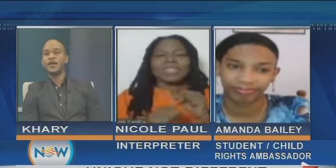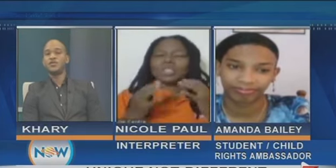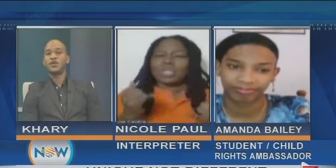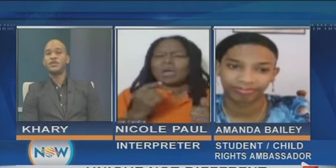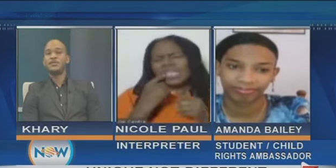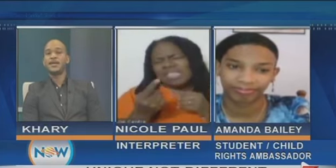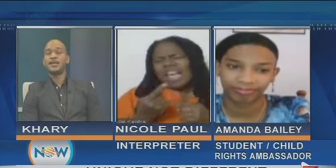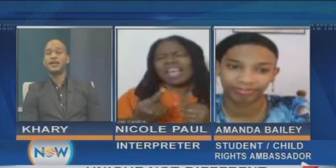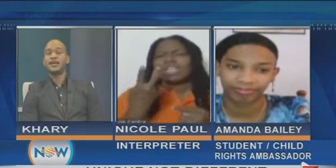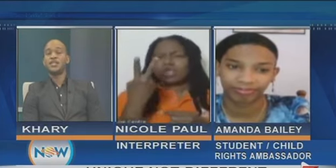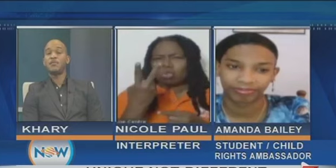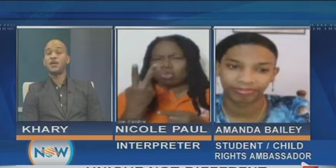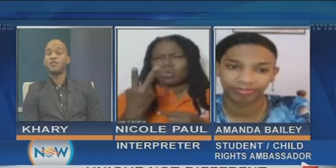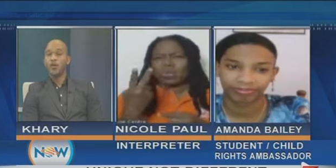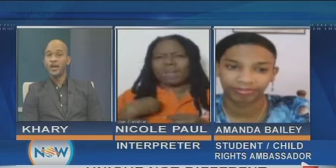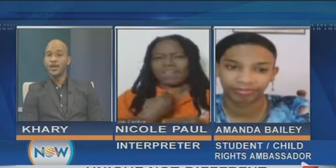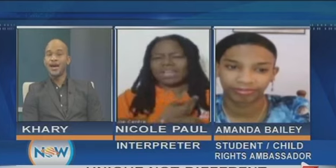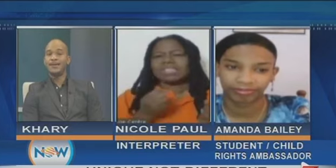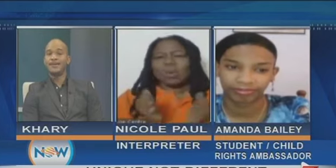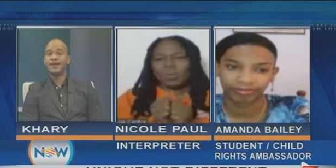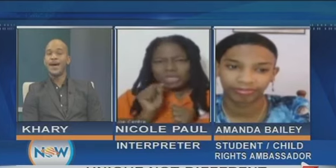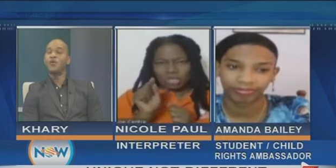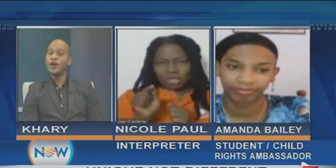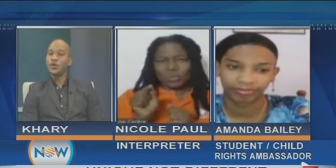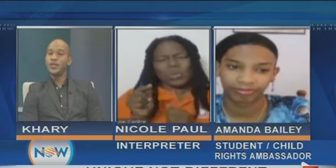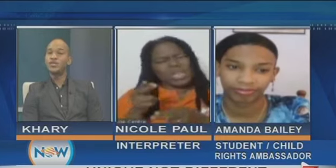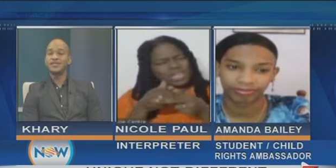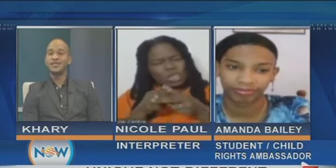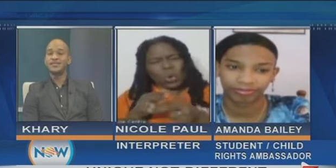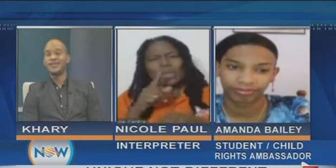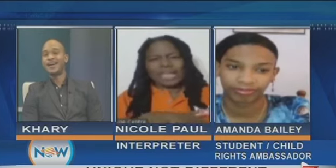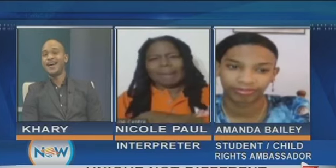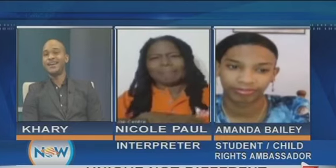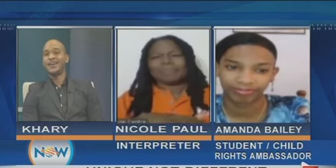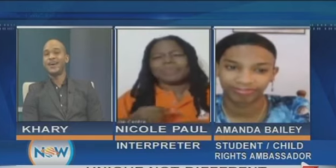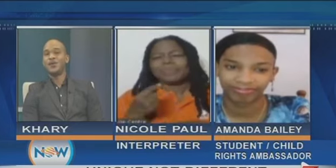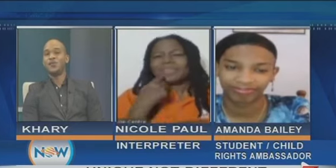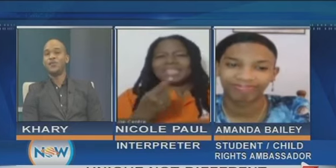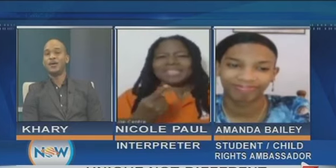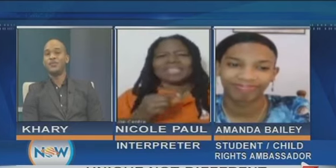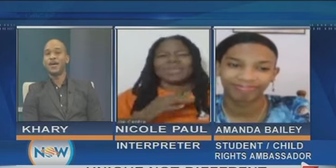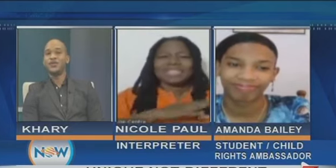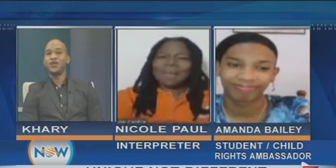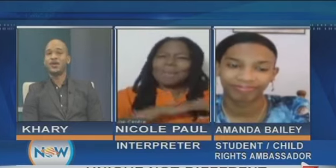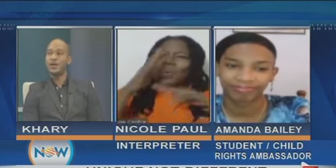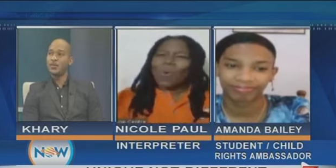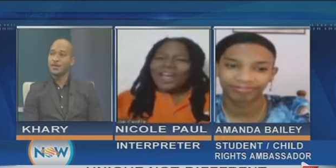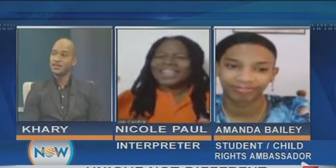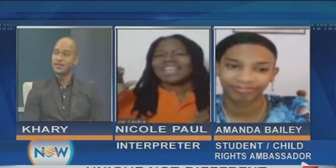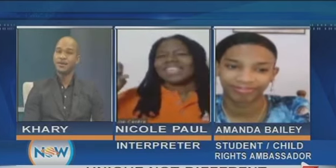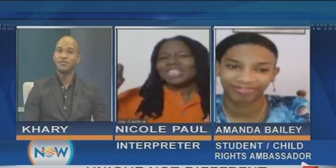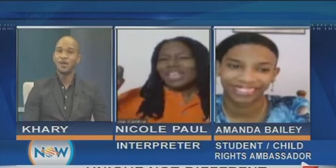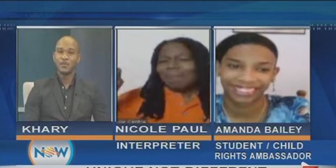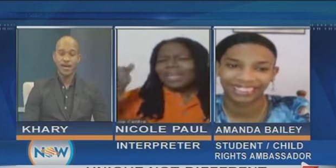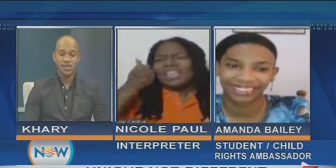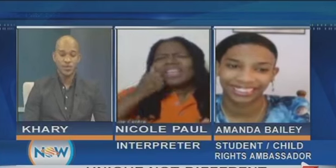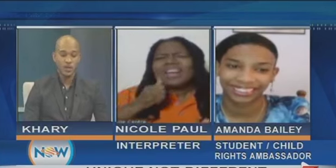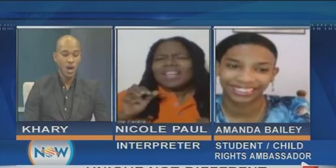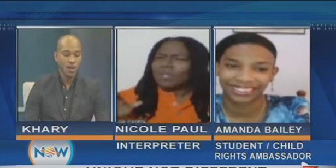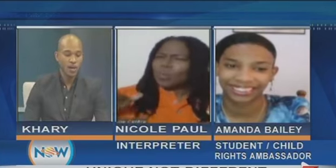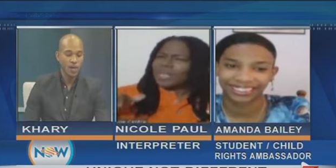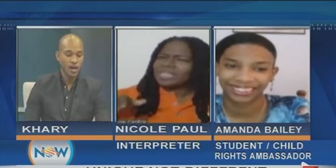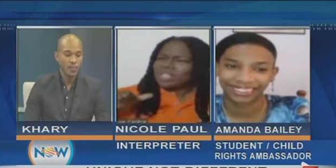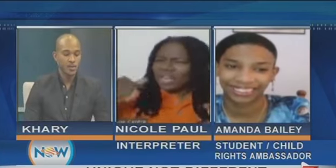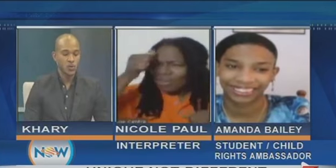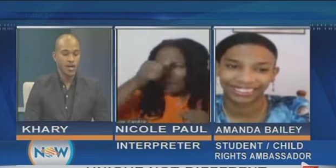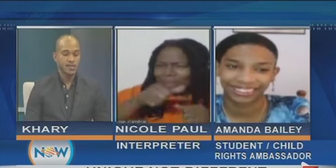but I just want to tell Shamla good morning, and I hope I do it justice, and I hope that you are here with us from next week. Now I